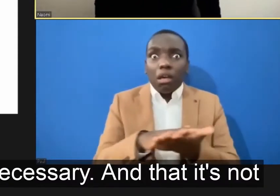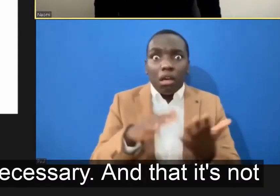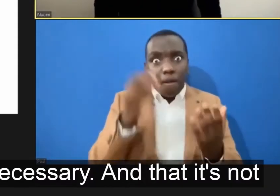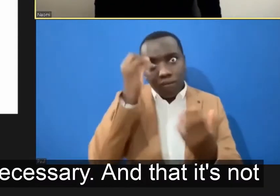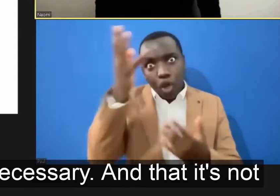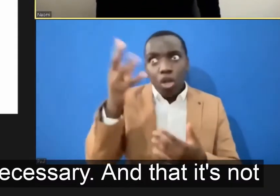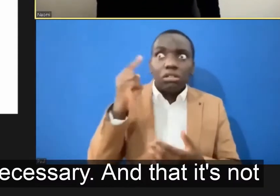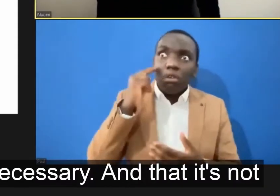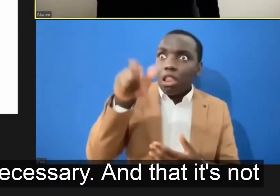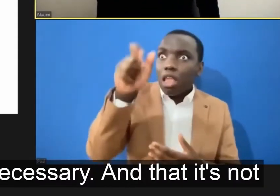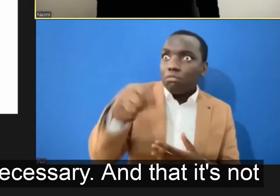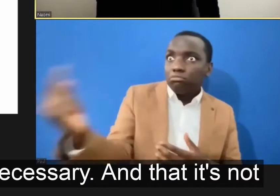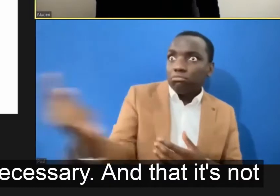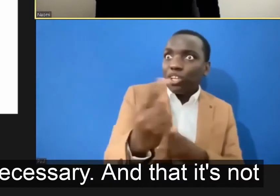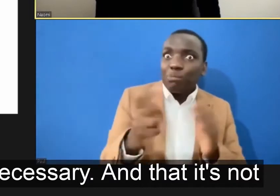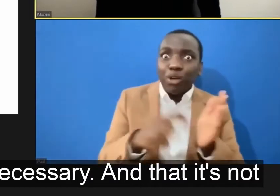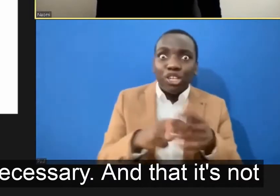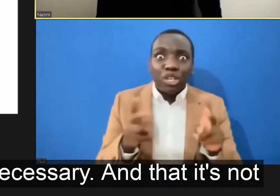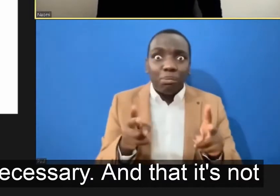is necessary,